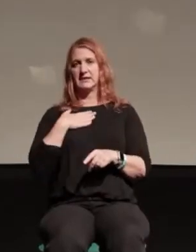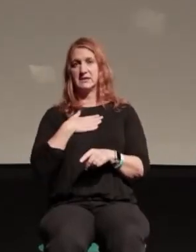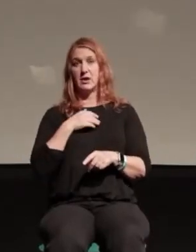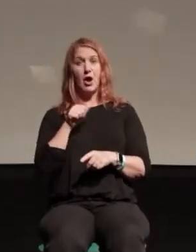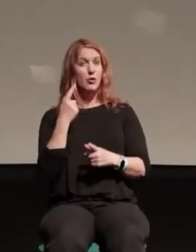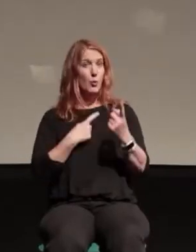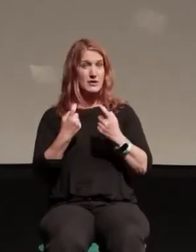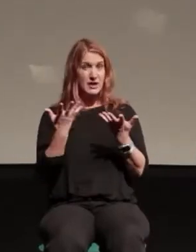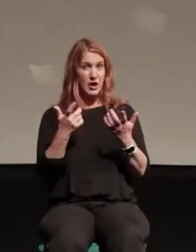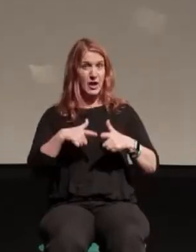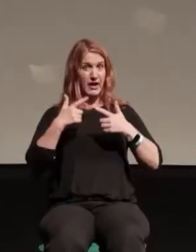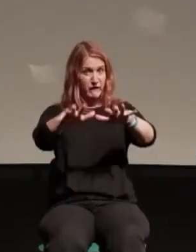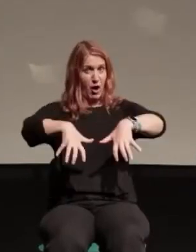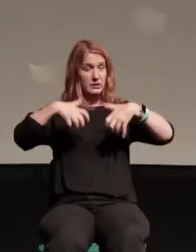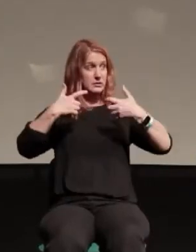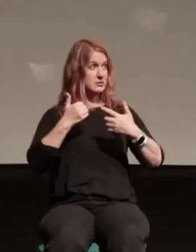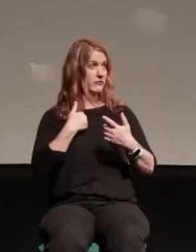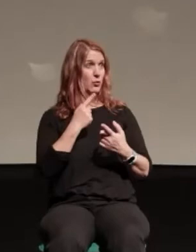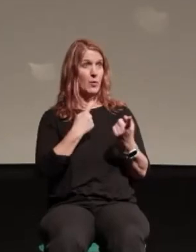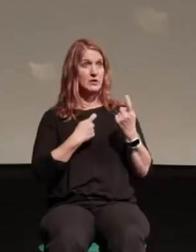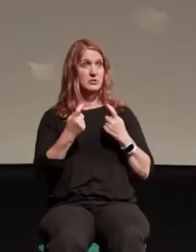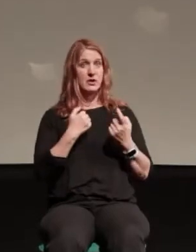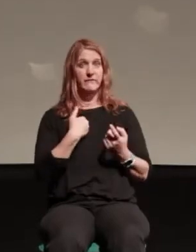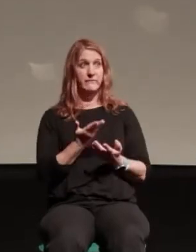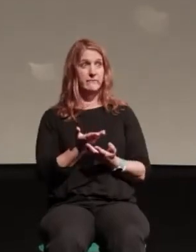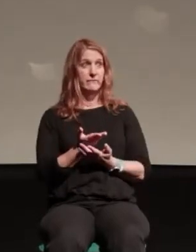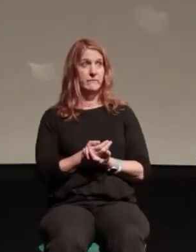other questions here in this audience?